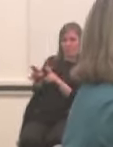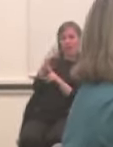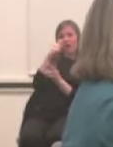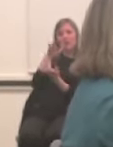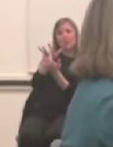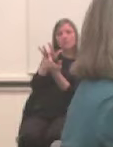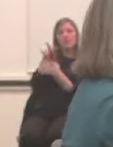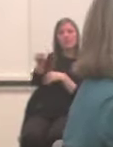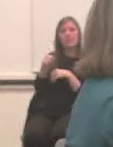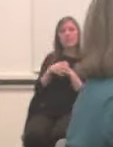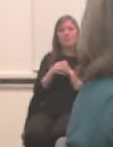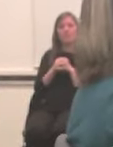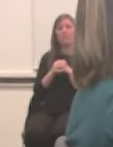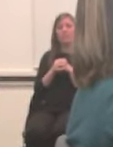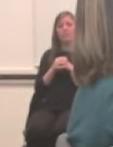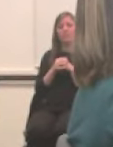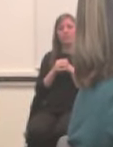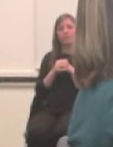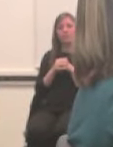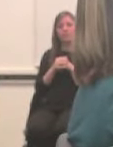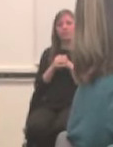that discussion with that group of people is something